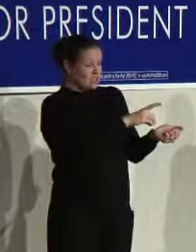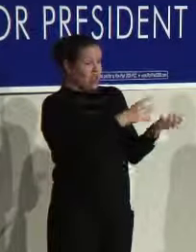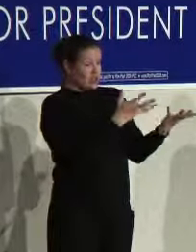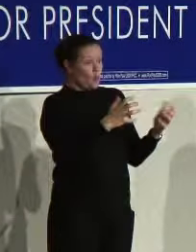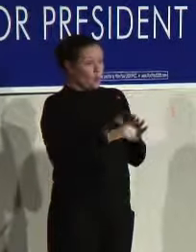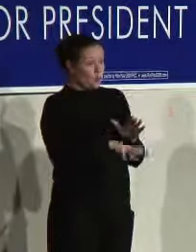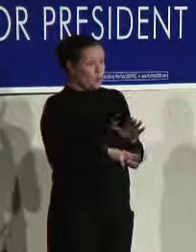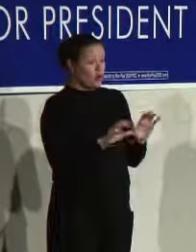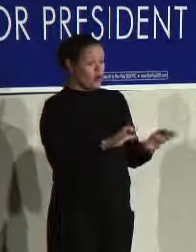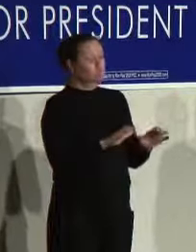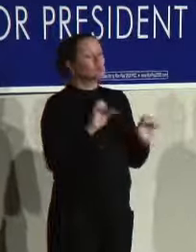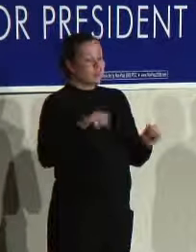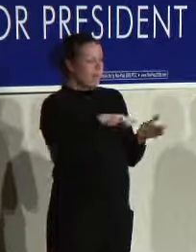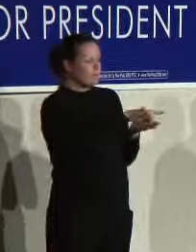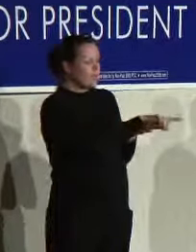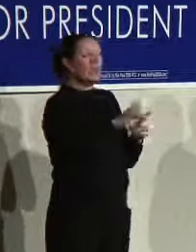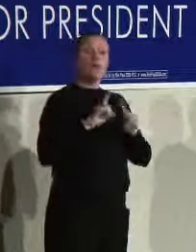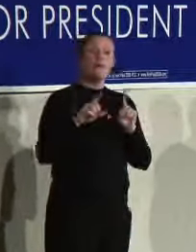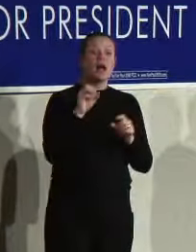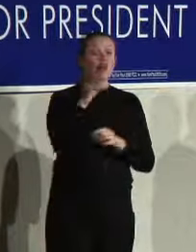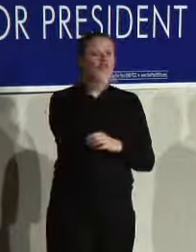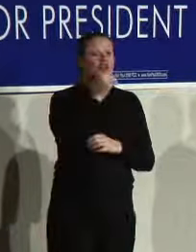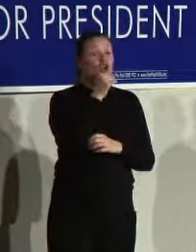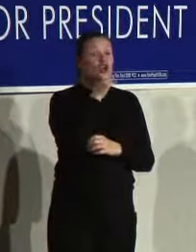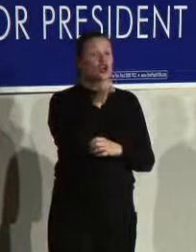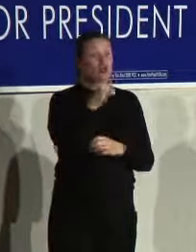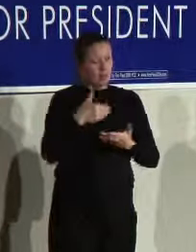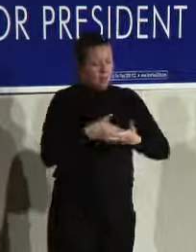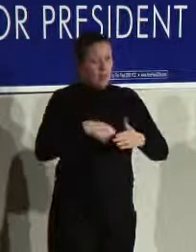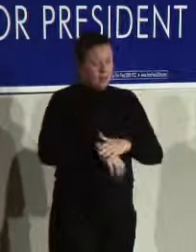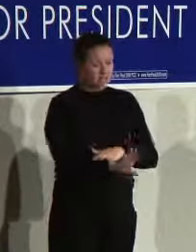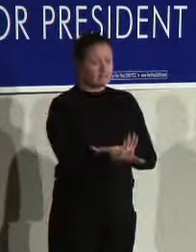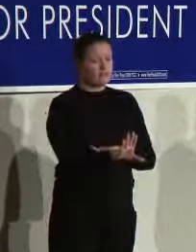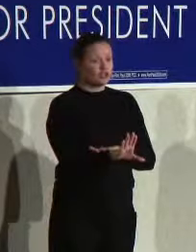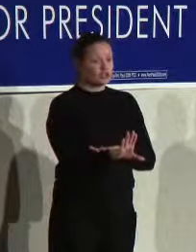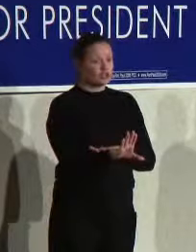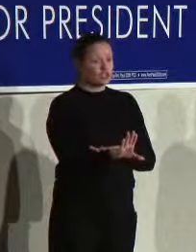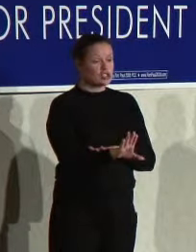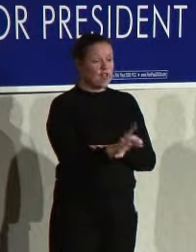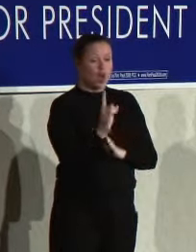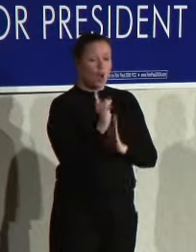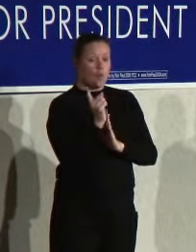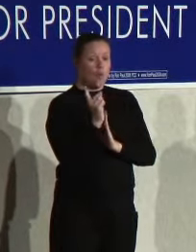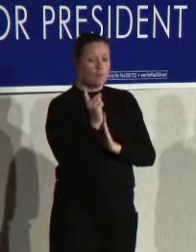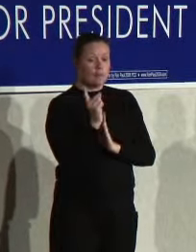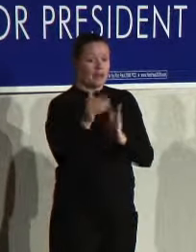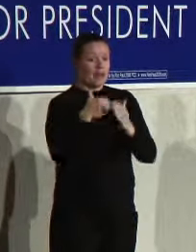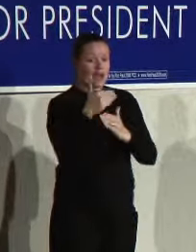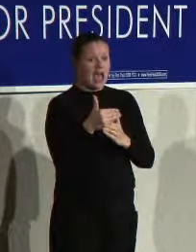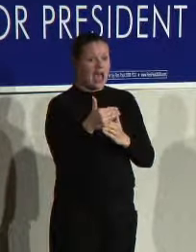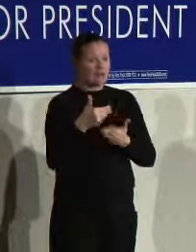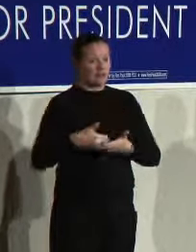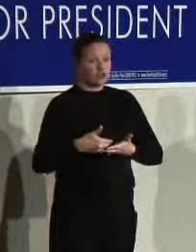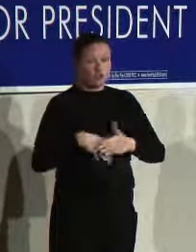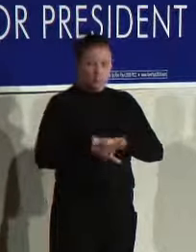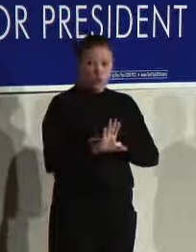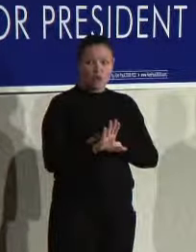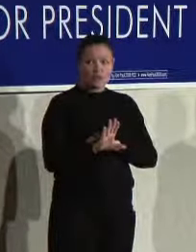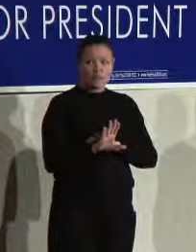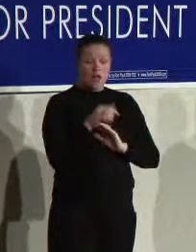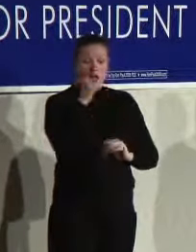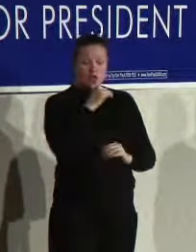it. Yet if a girl delivers a baby 1 minute after birth and throws the baby away, she's arrested for murder. But I get paid 1 minute